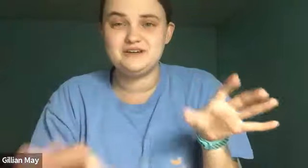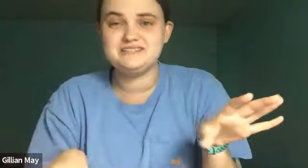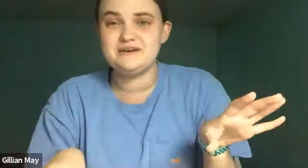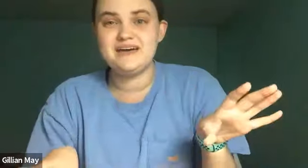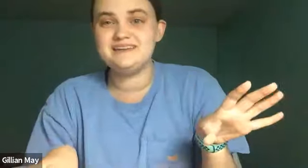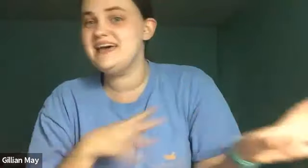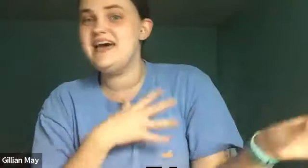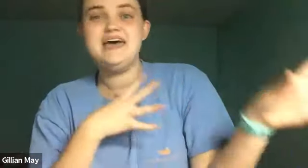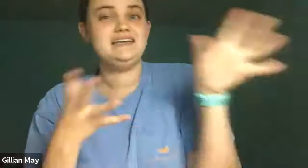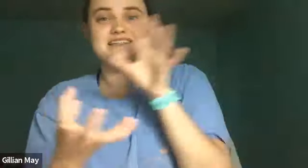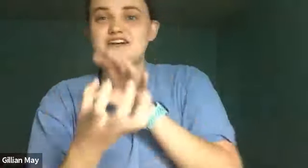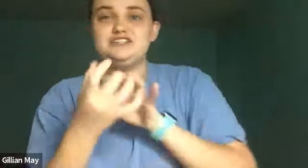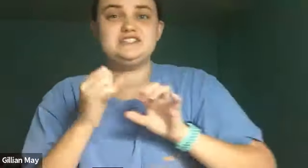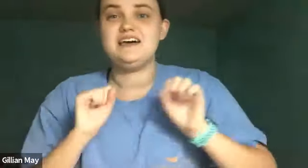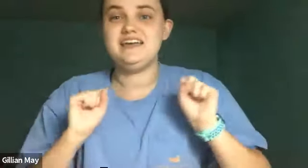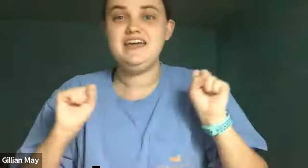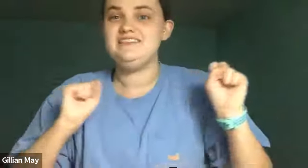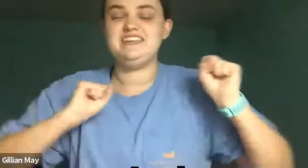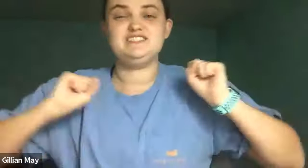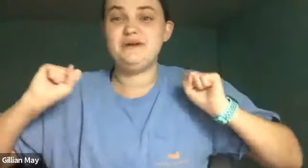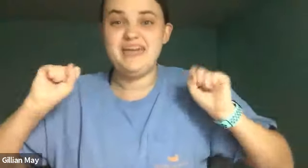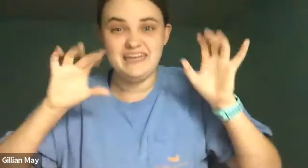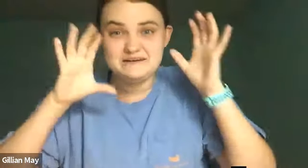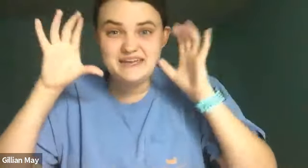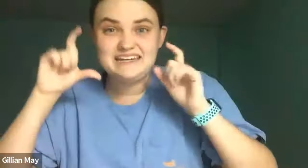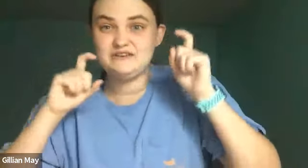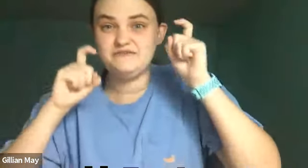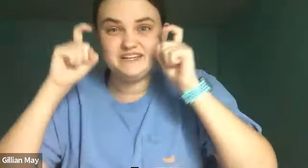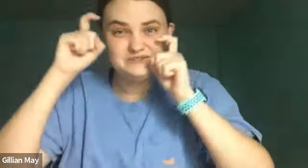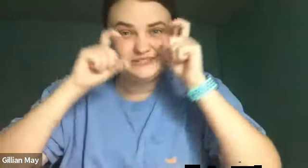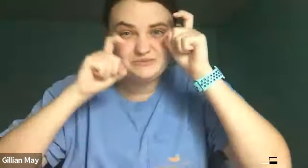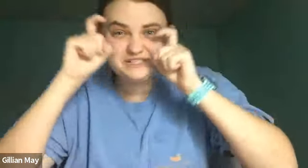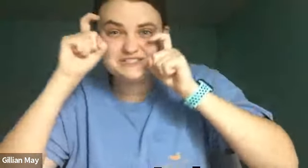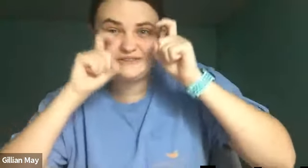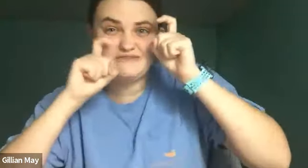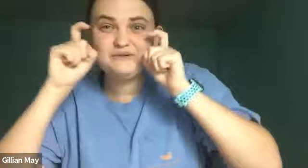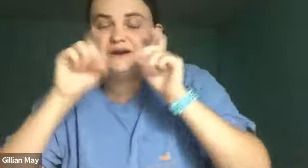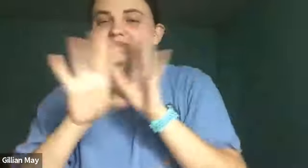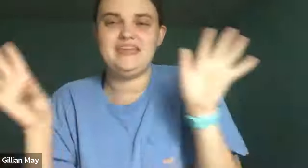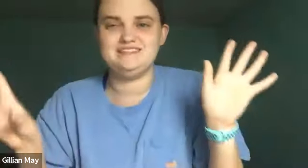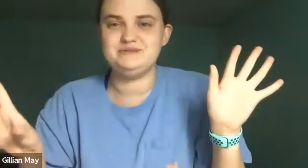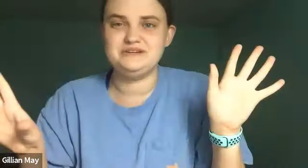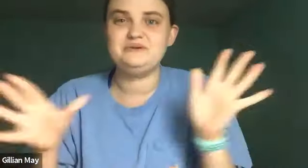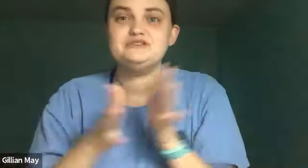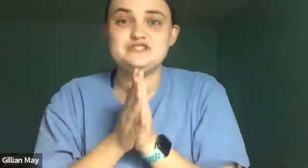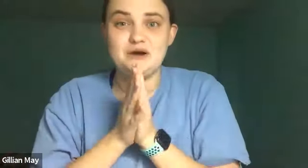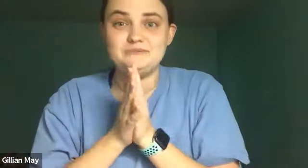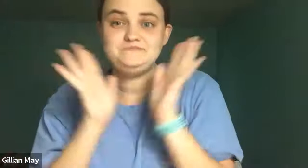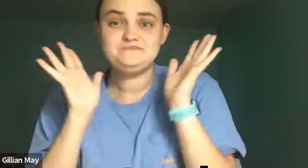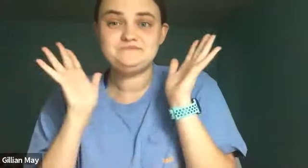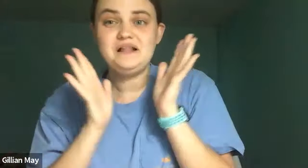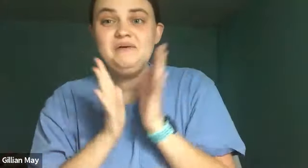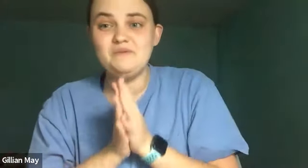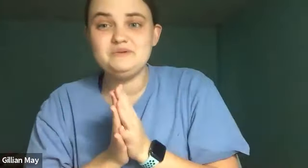dress up as, because they are just like, they get so animated. Their facial expressions are everywhere. It's really cool. So we will